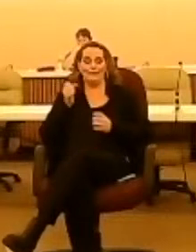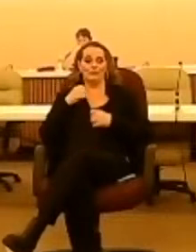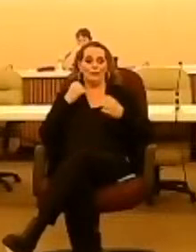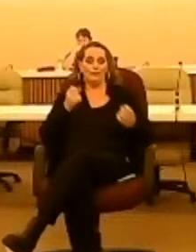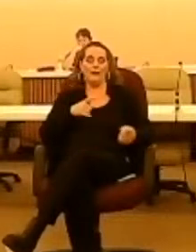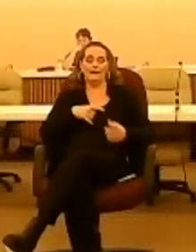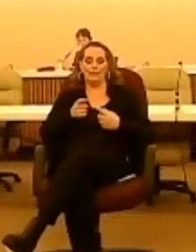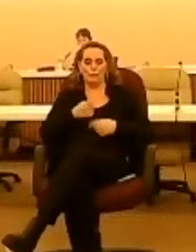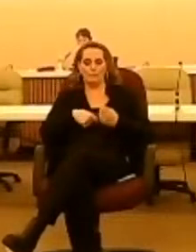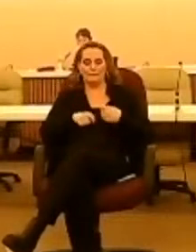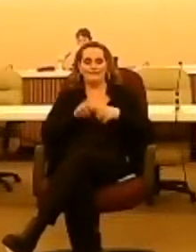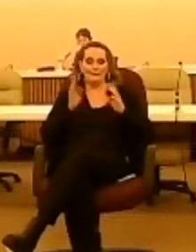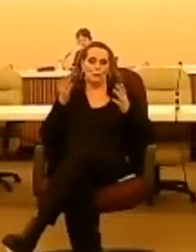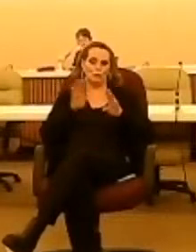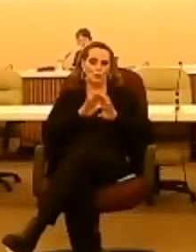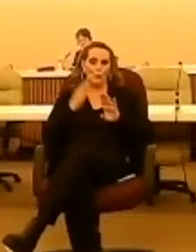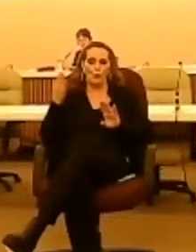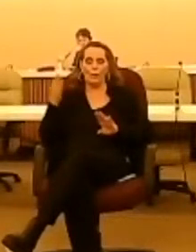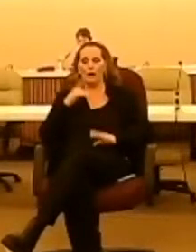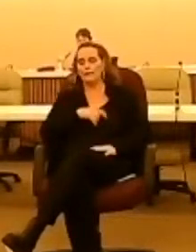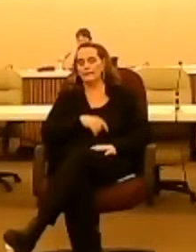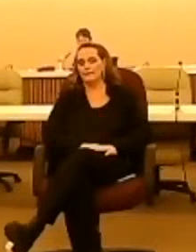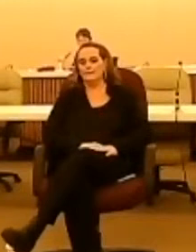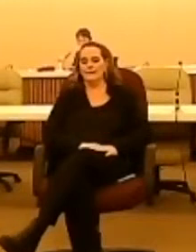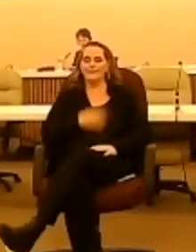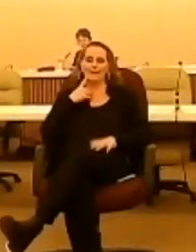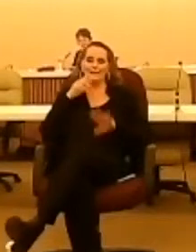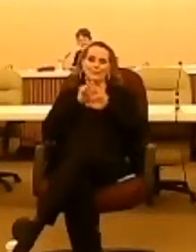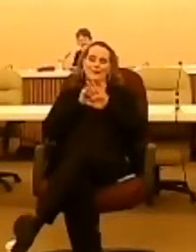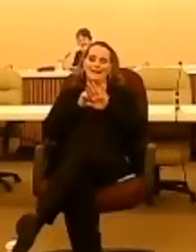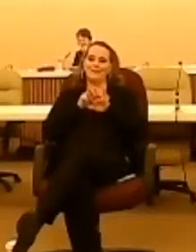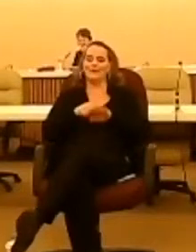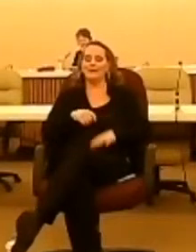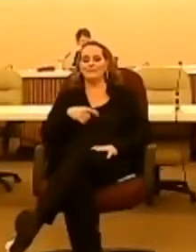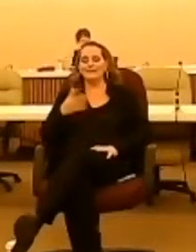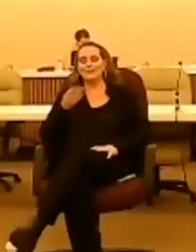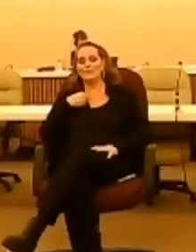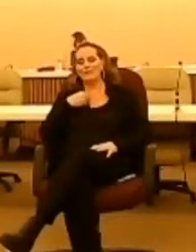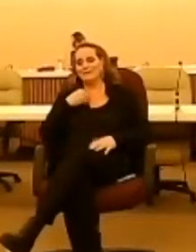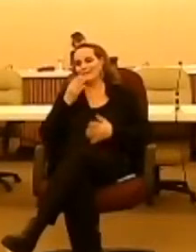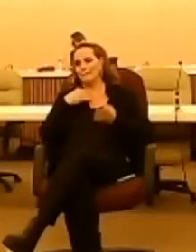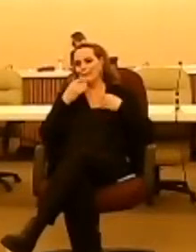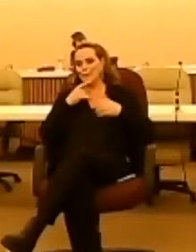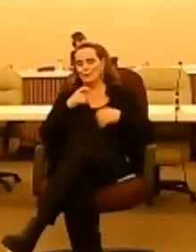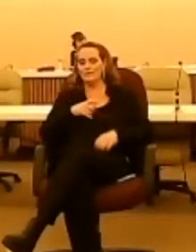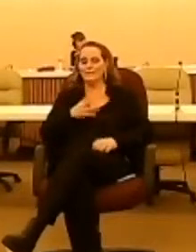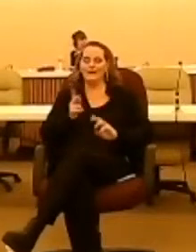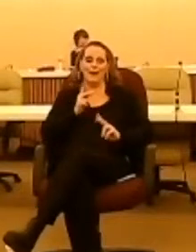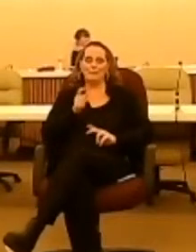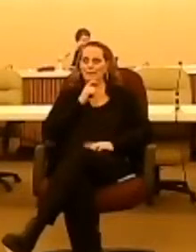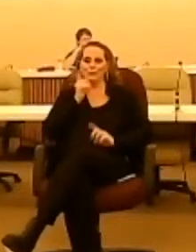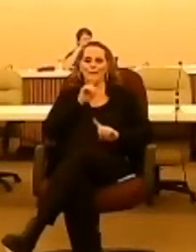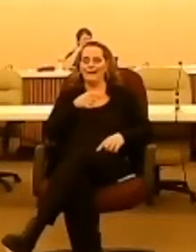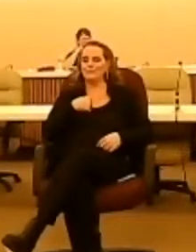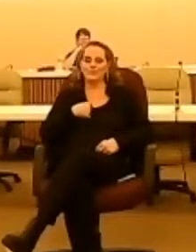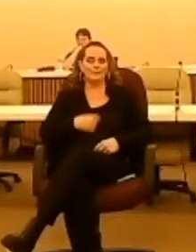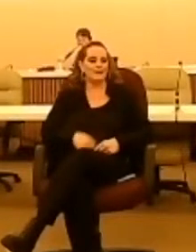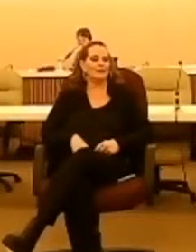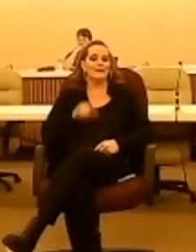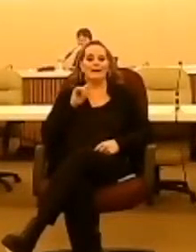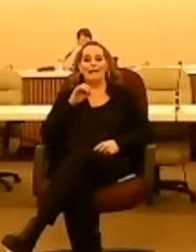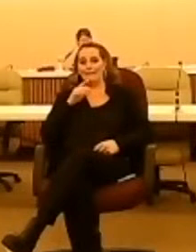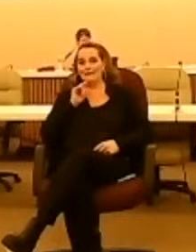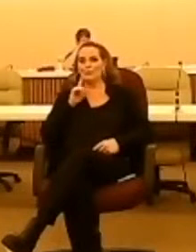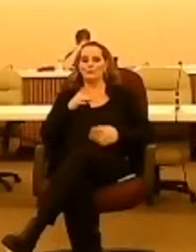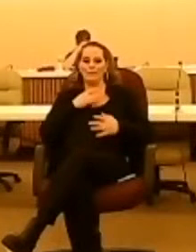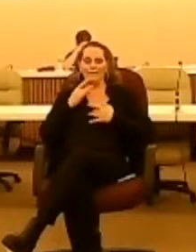door on. I was like banging on the window. Can I have a sample? And Lisa was very